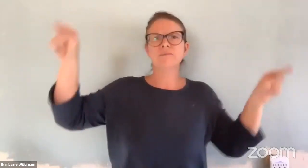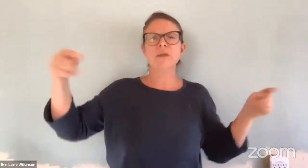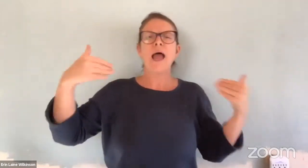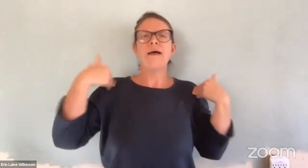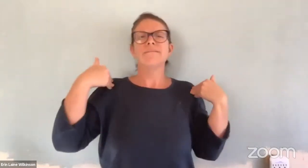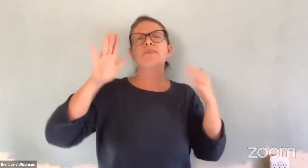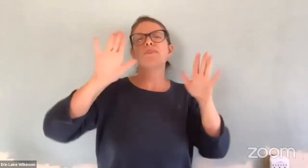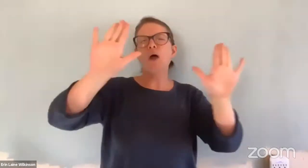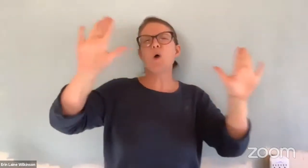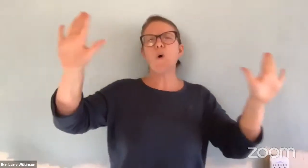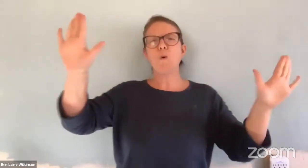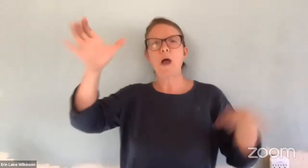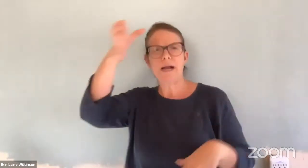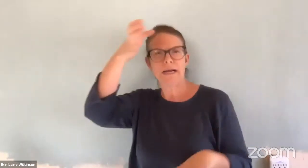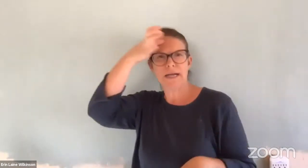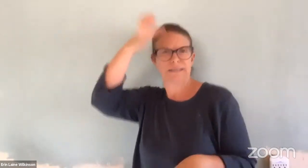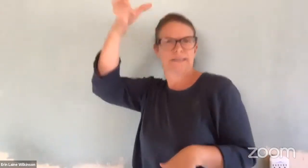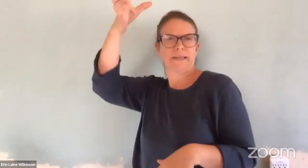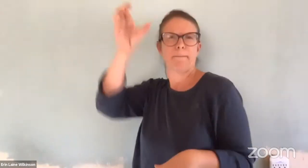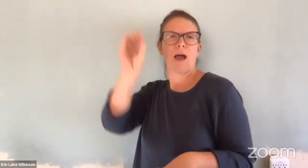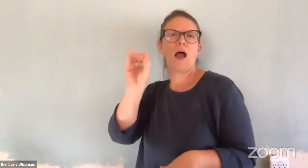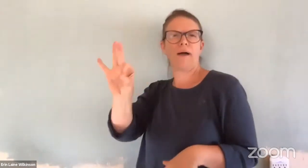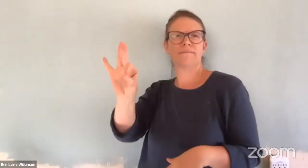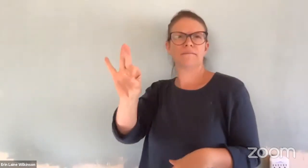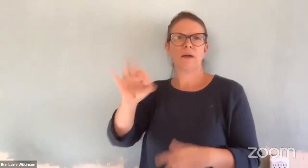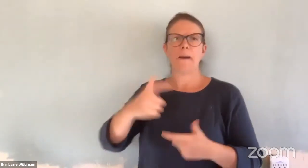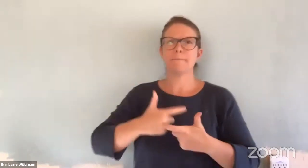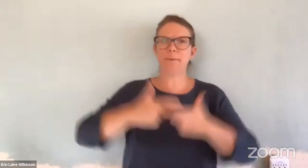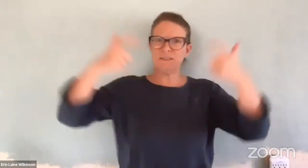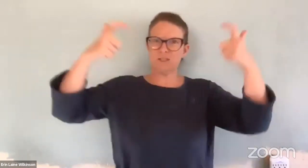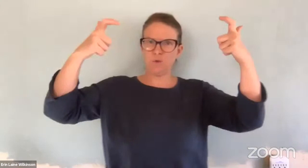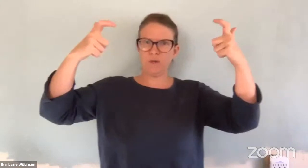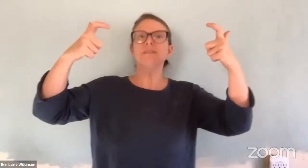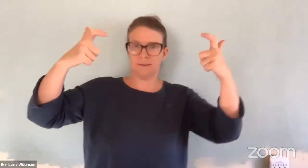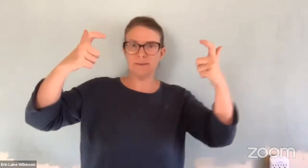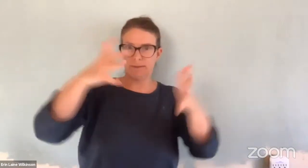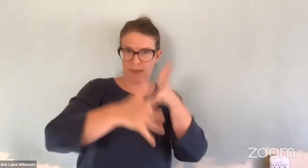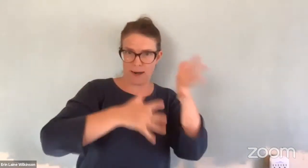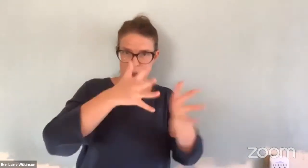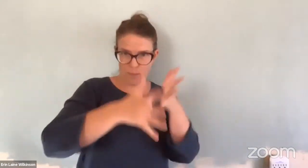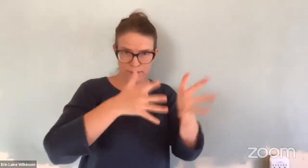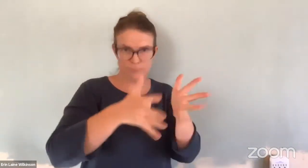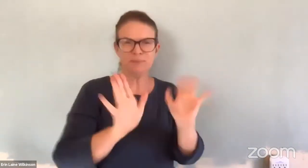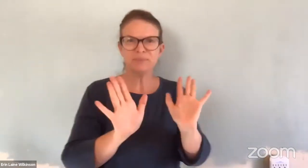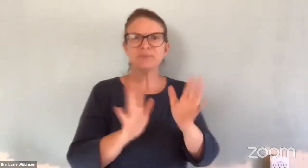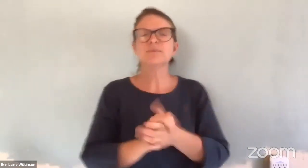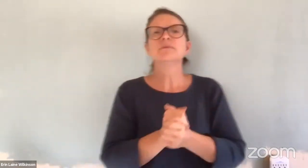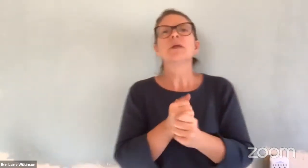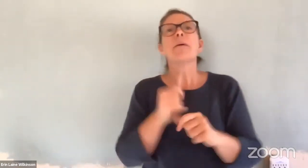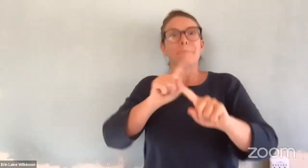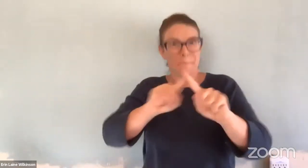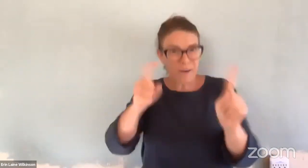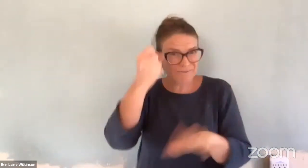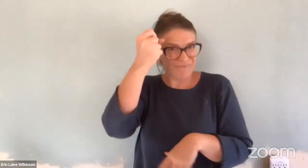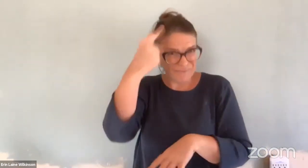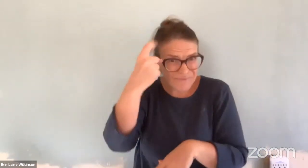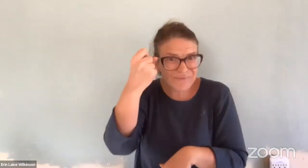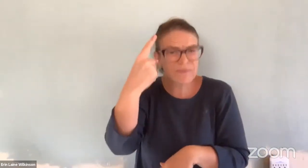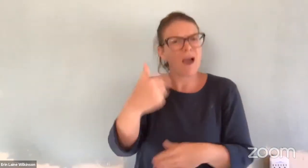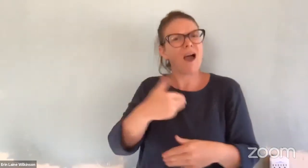as Libras. There are many across the globe where they have their own concept of maybe what a majority sign language means.